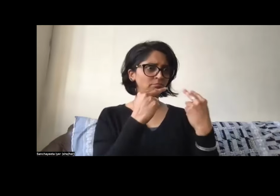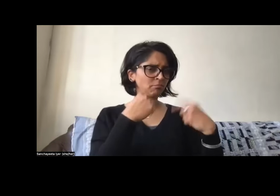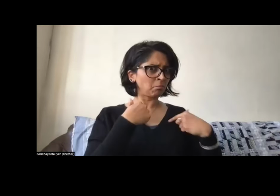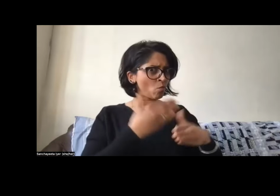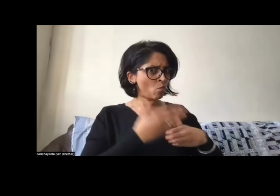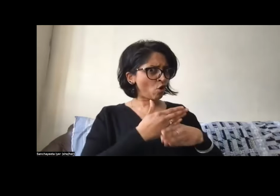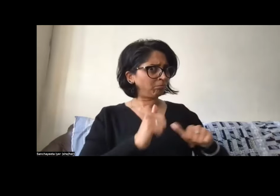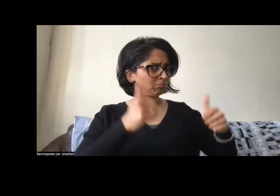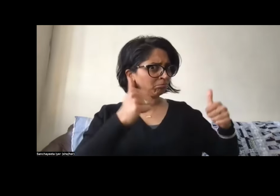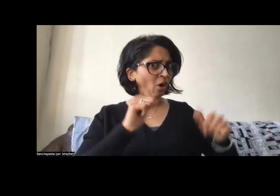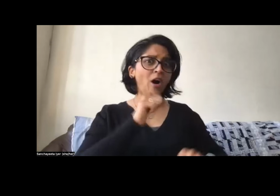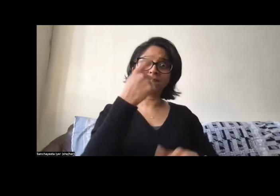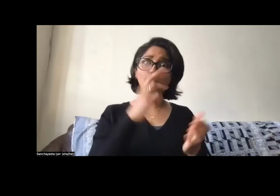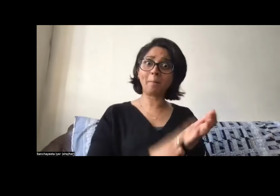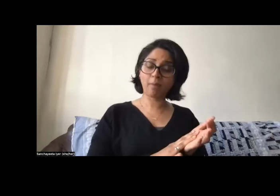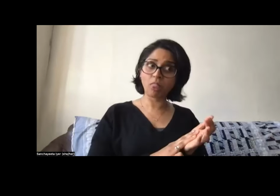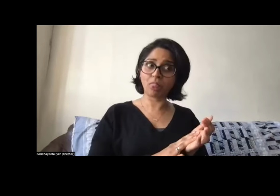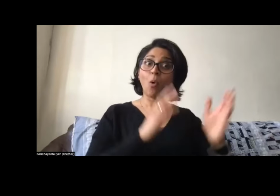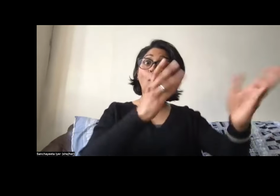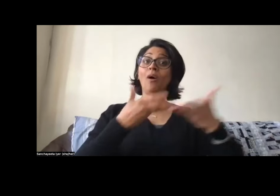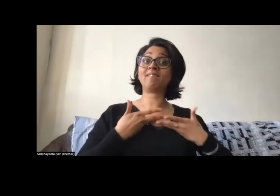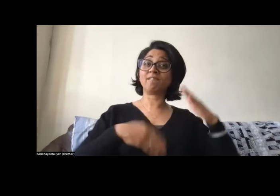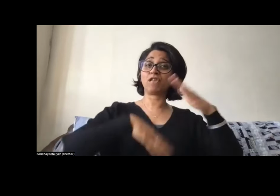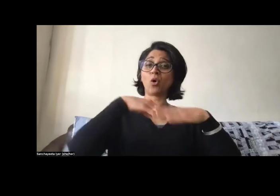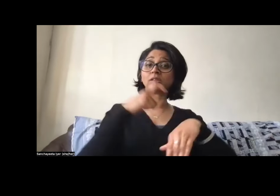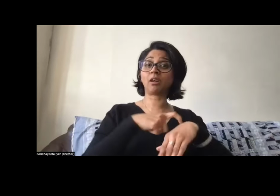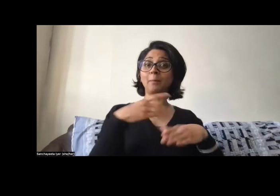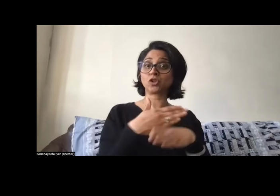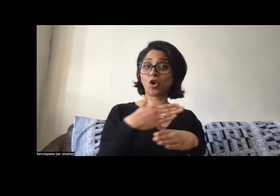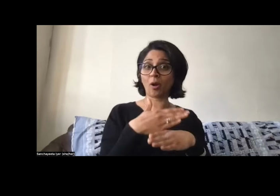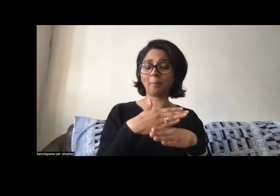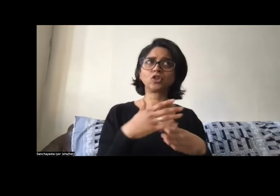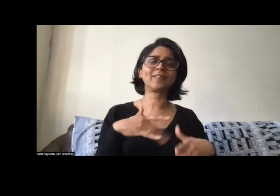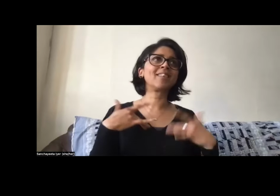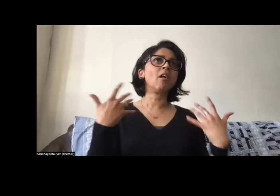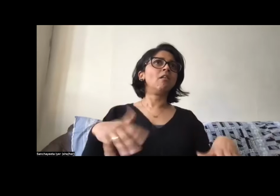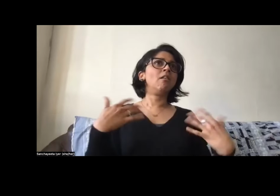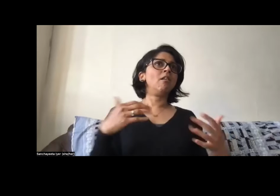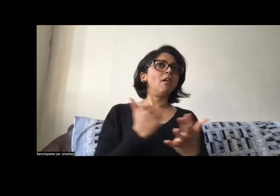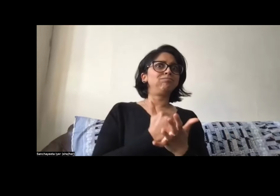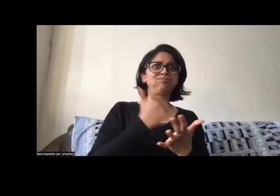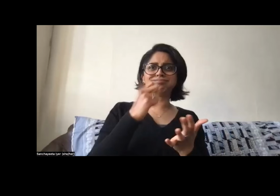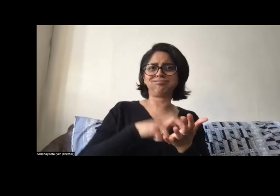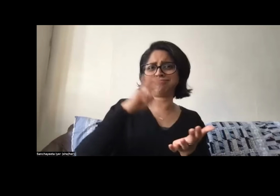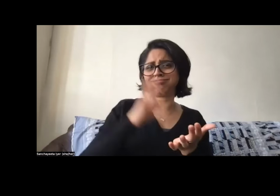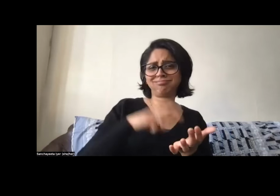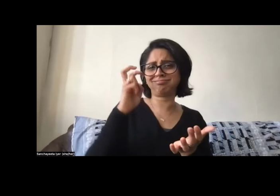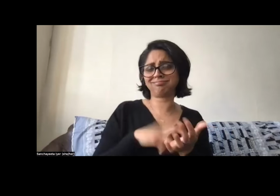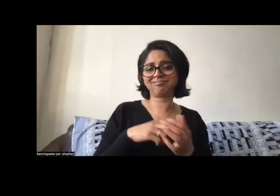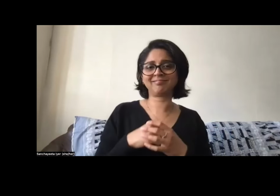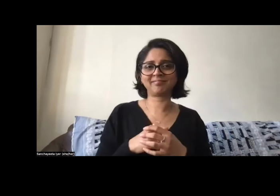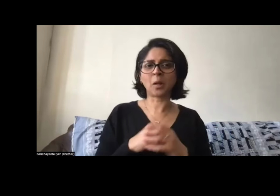And her employer saw that she worked well, and after 1 month gave her a full-time contract. And so she felt